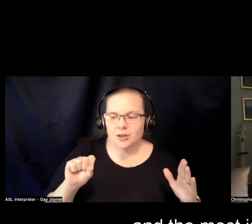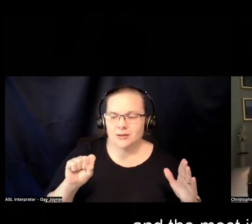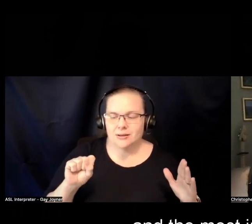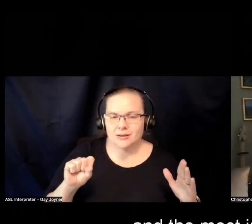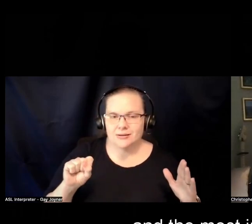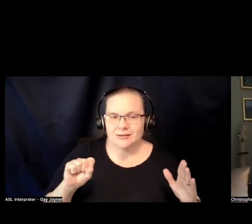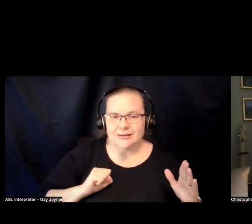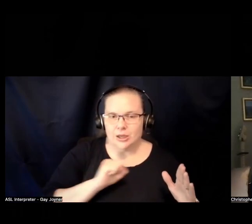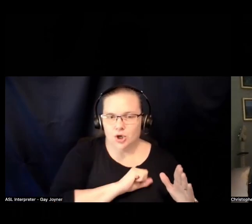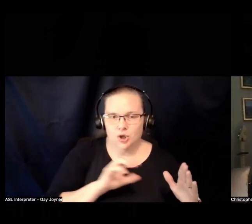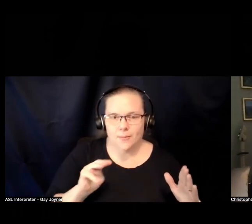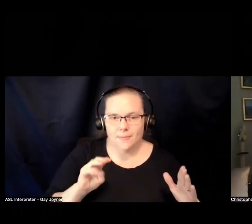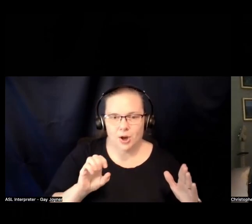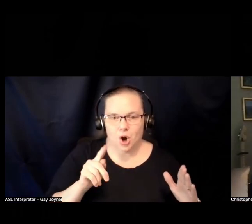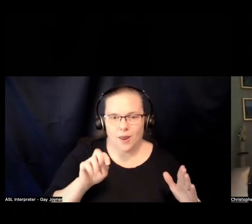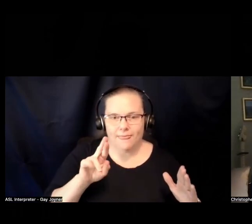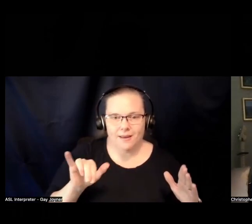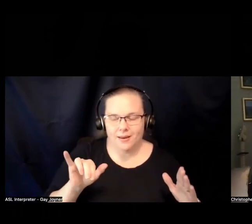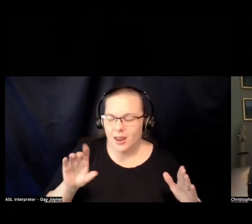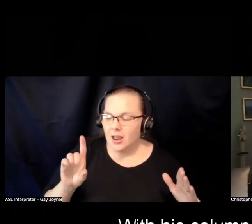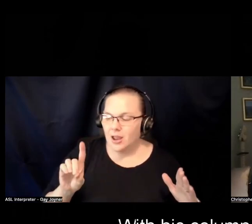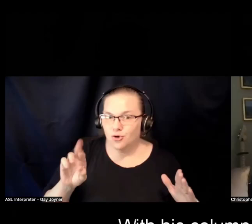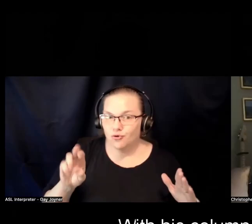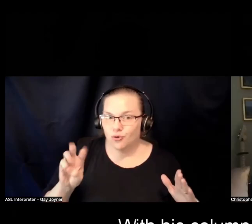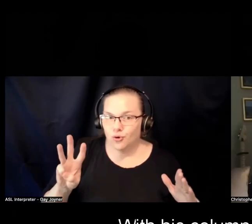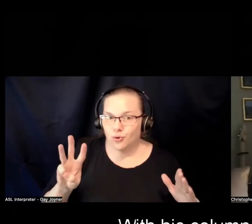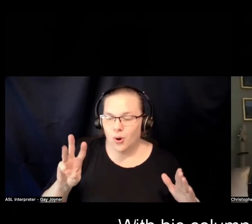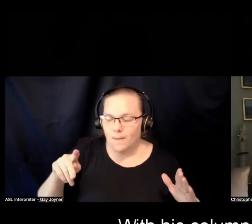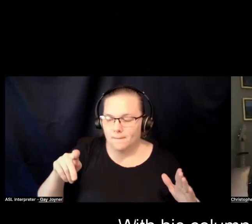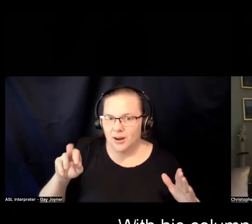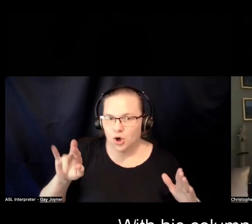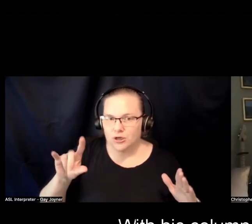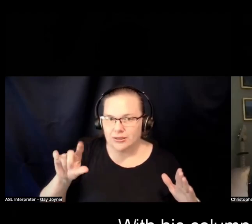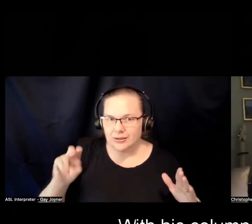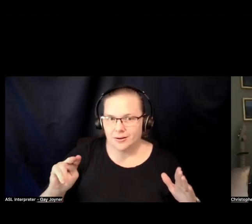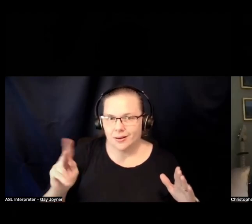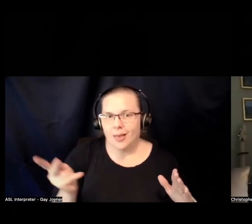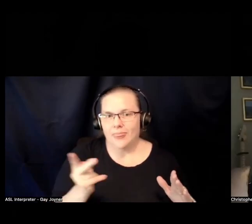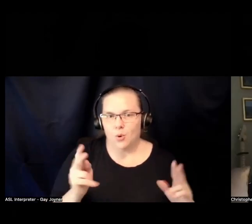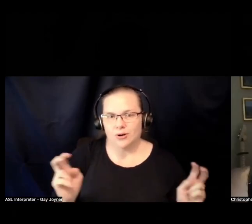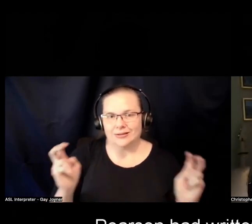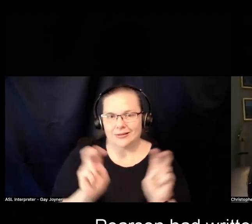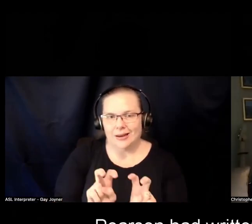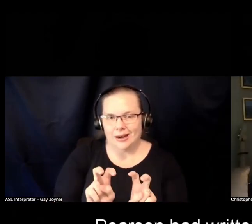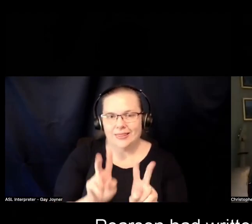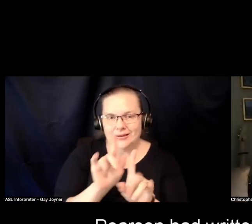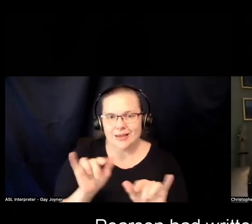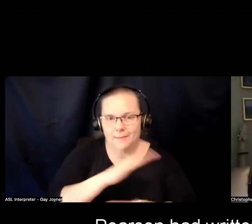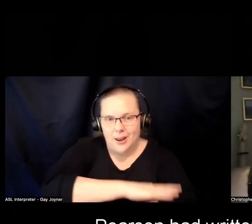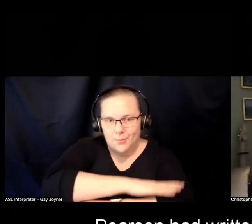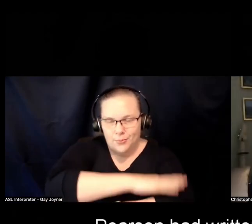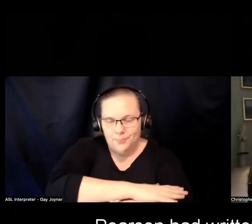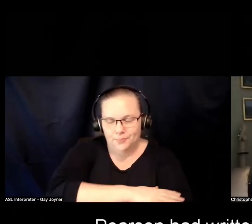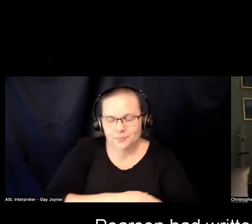influential syndicated columnist in the country, Drew Pearson. With his column appearing in 600 newspapers, Pearson had written